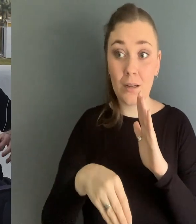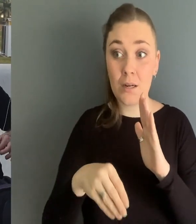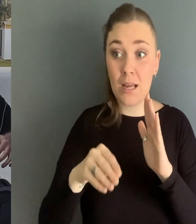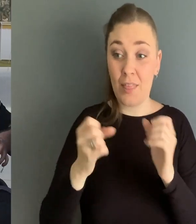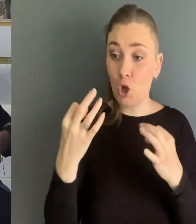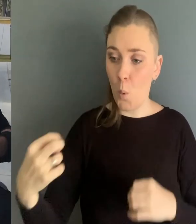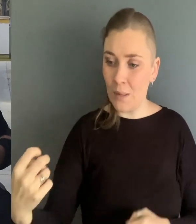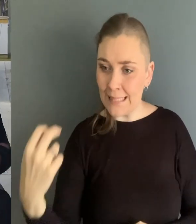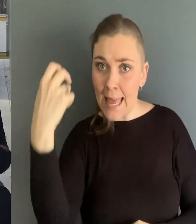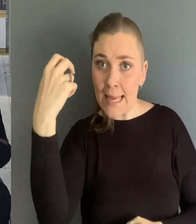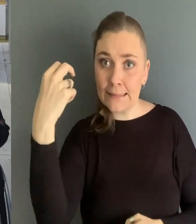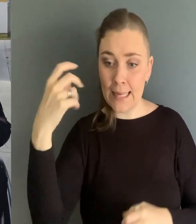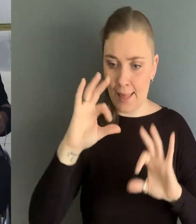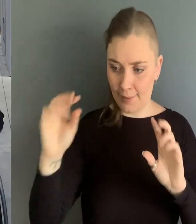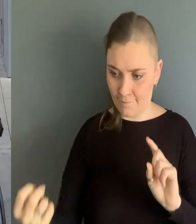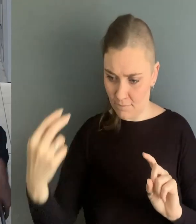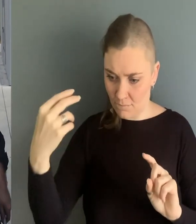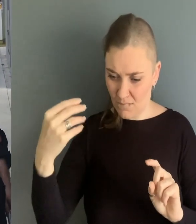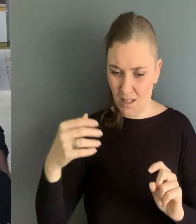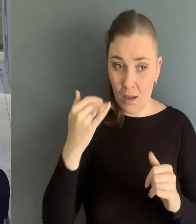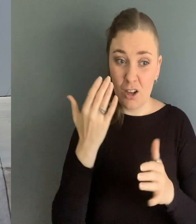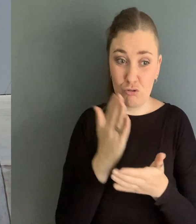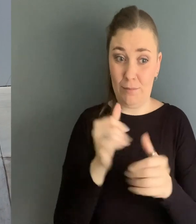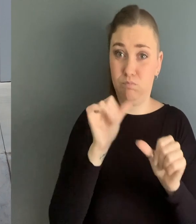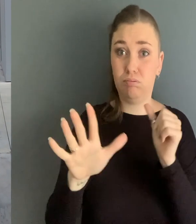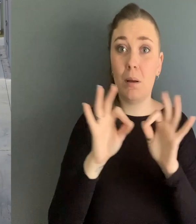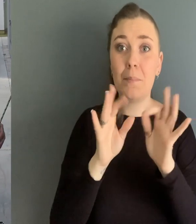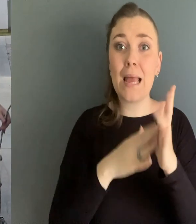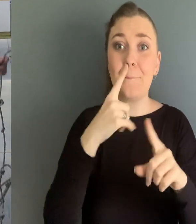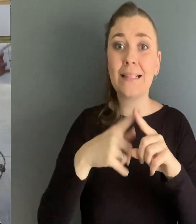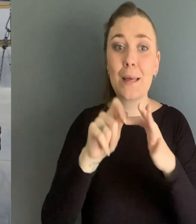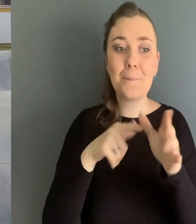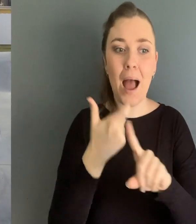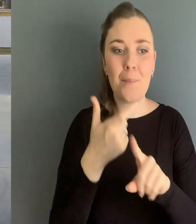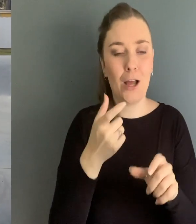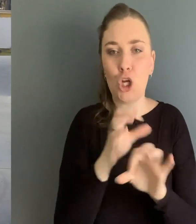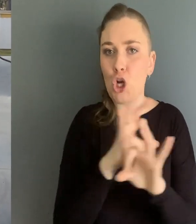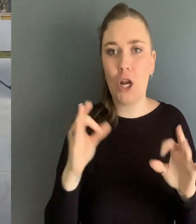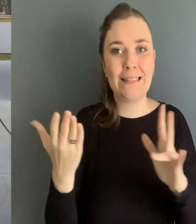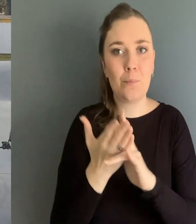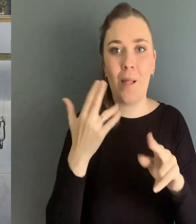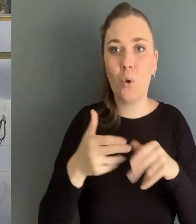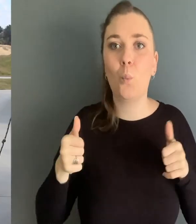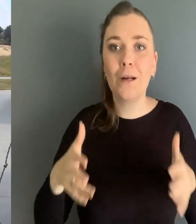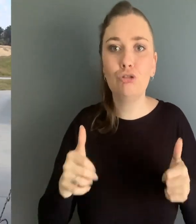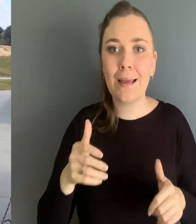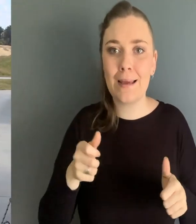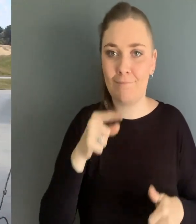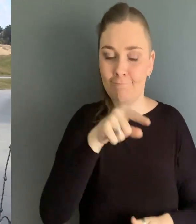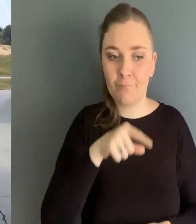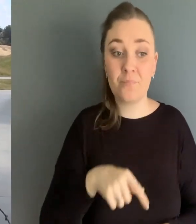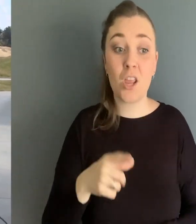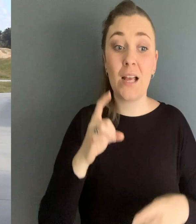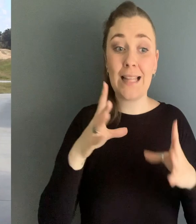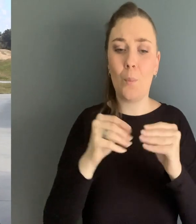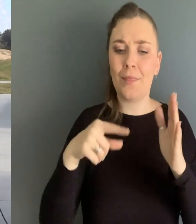no stairs nothing it's at a really fun bmx park that also happens to be really inaccessible to wheelchairs i start